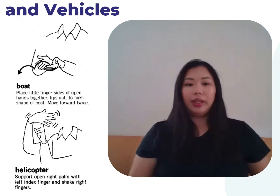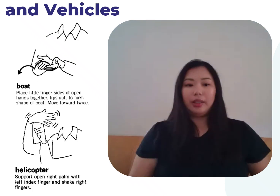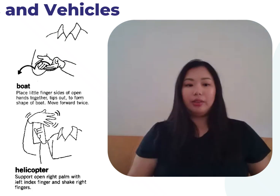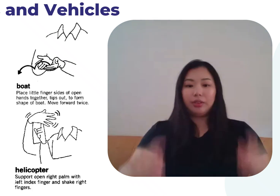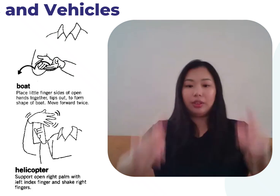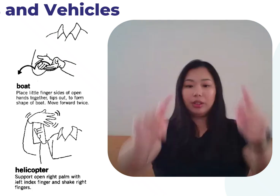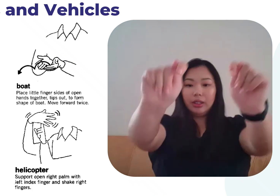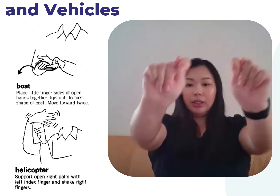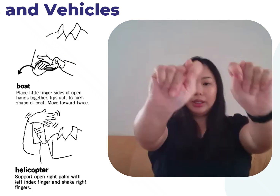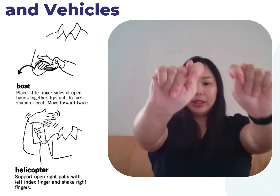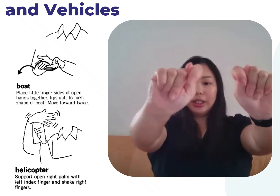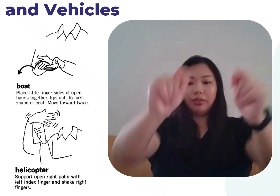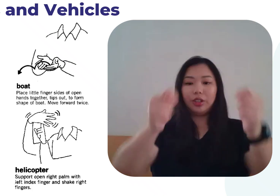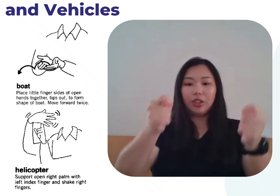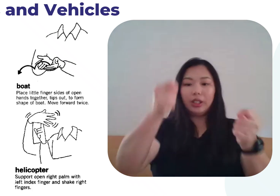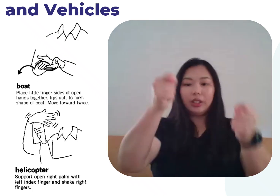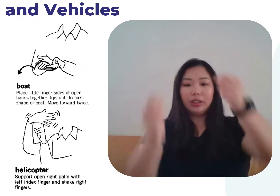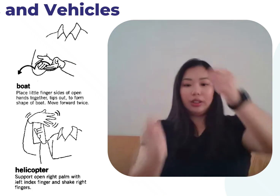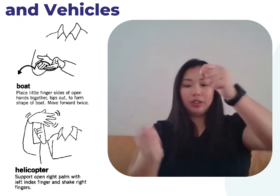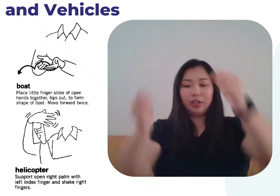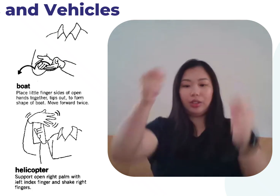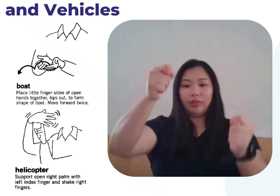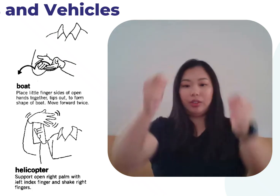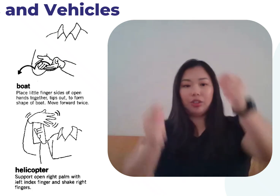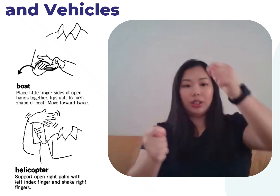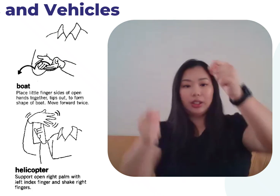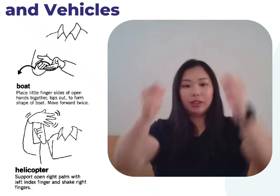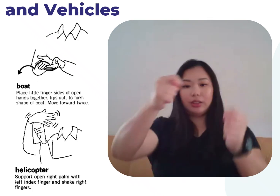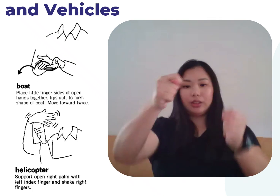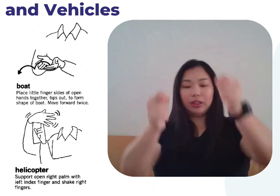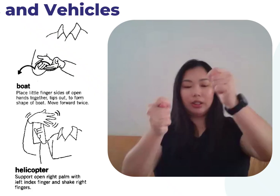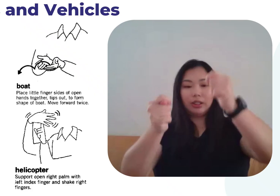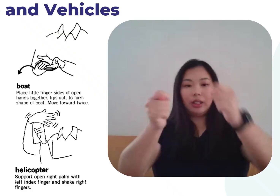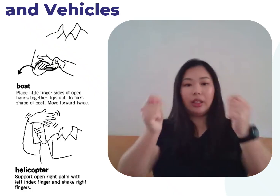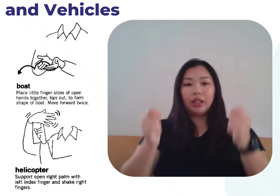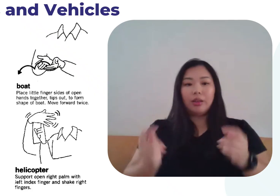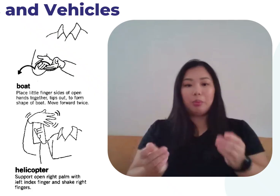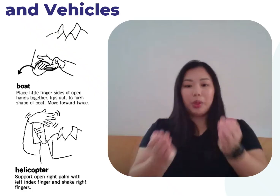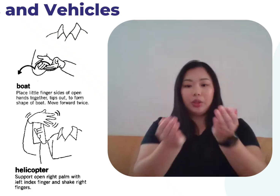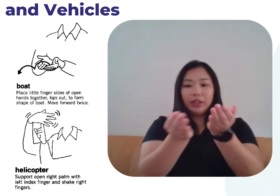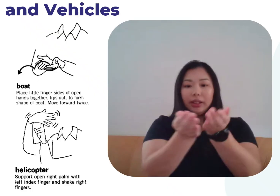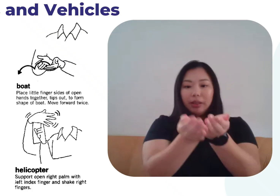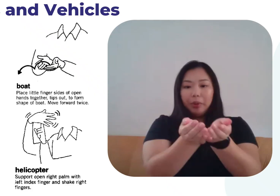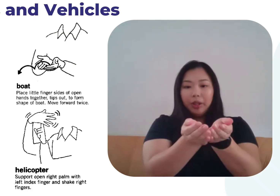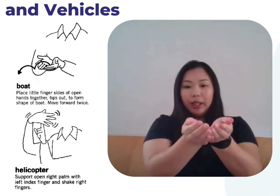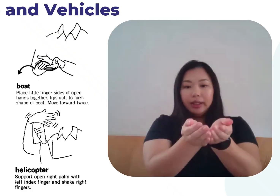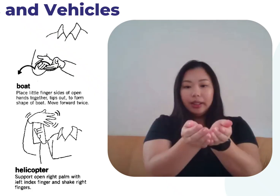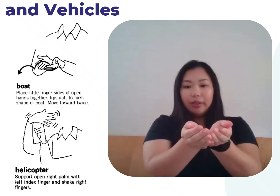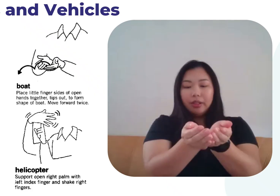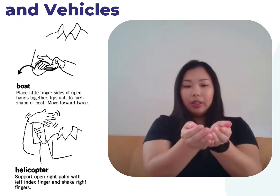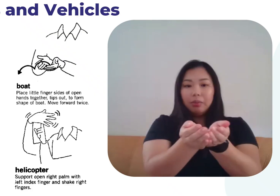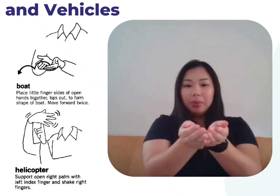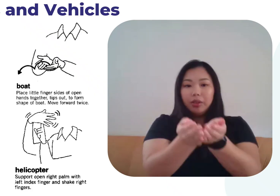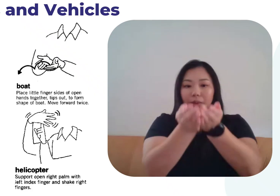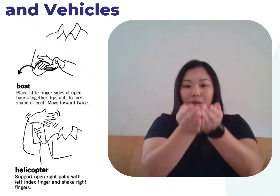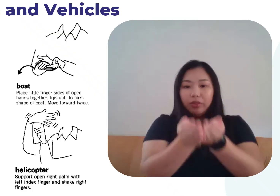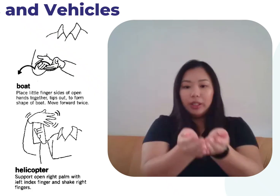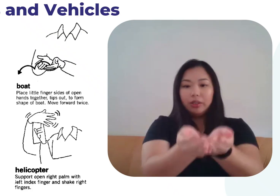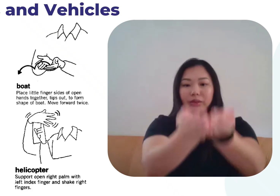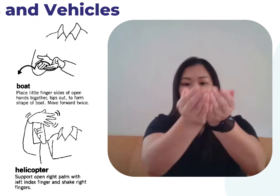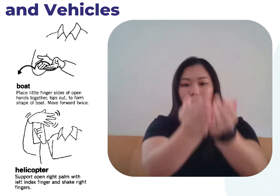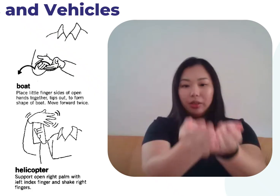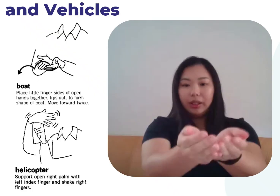So we have T for truck, drive the truck. Boat, cup your hands together like a boat and